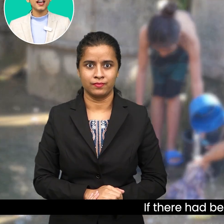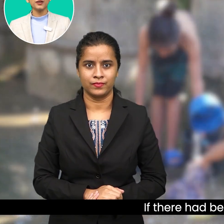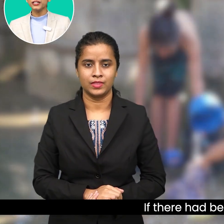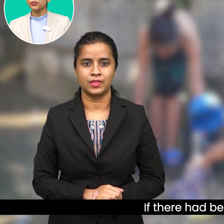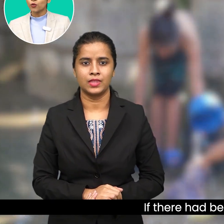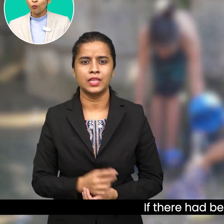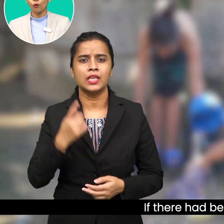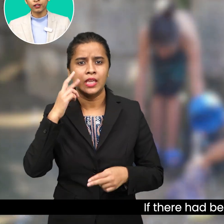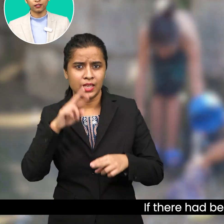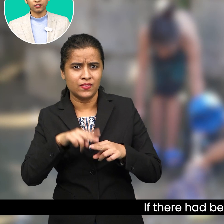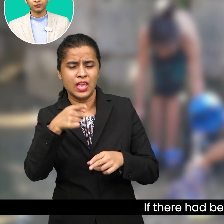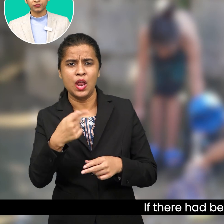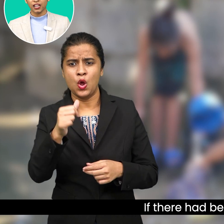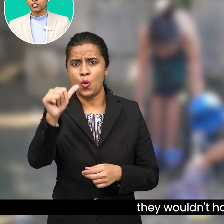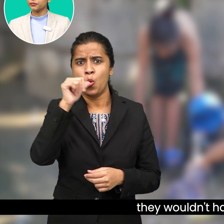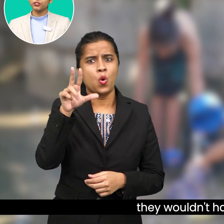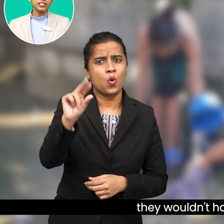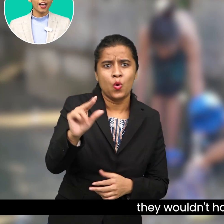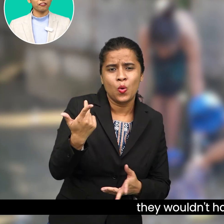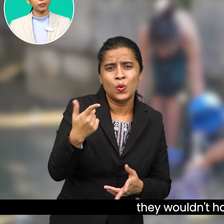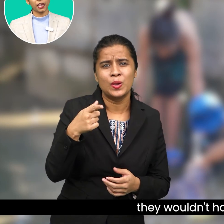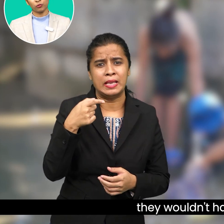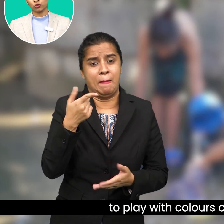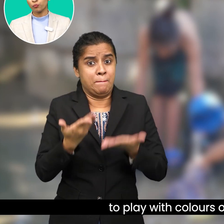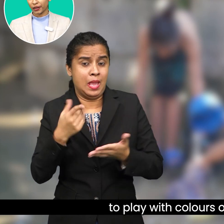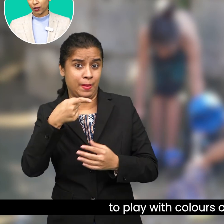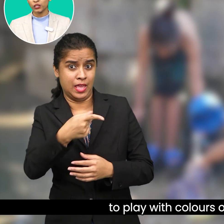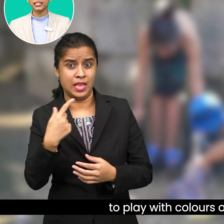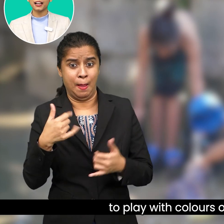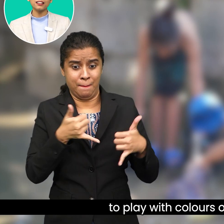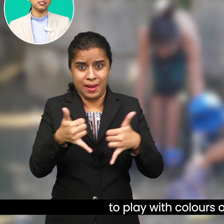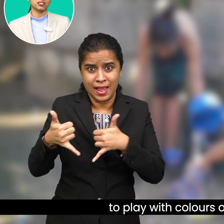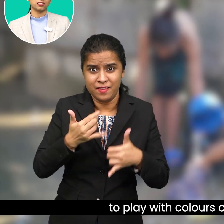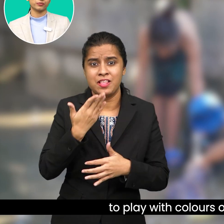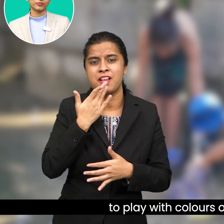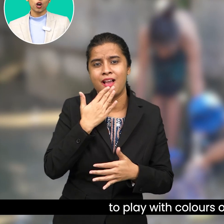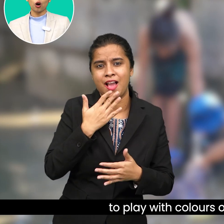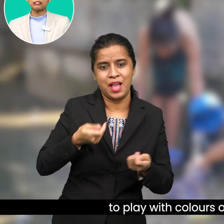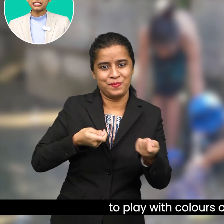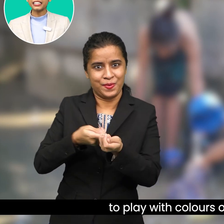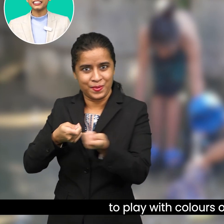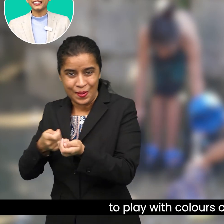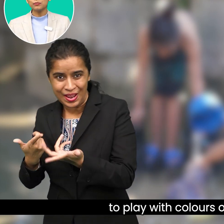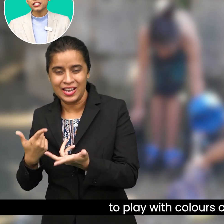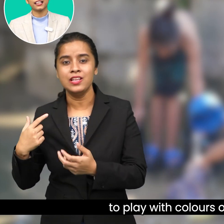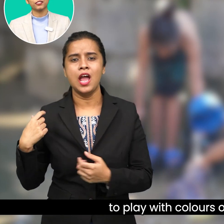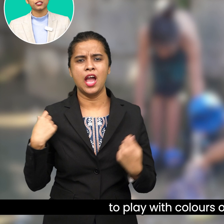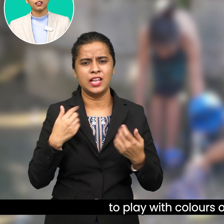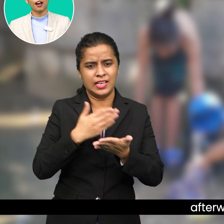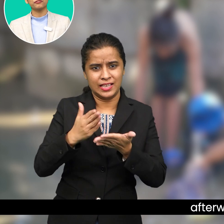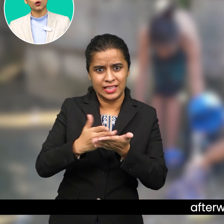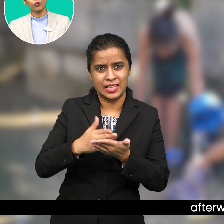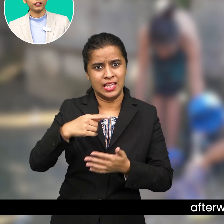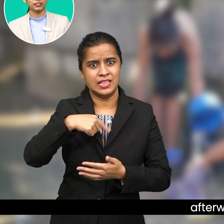If there had been no water, they wouldn't have been able to play with colors or clean